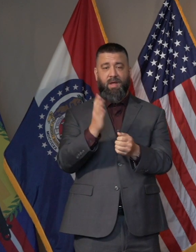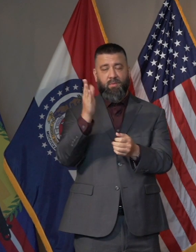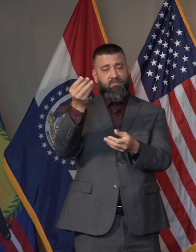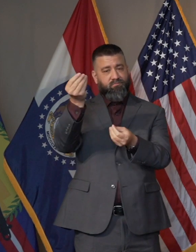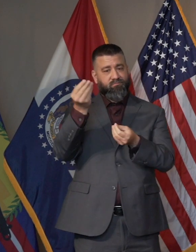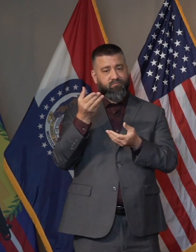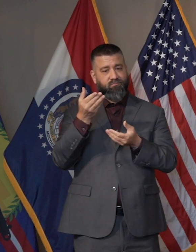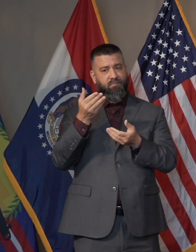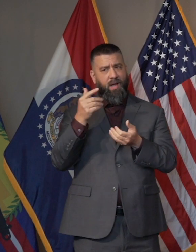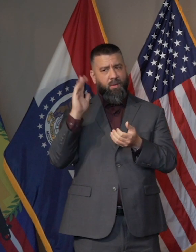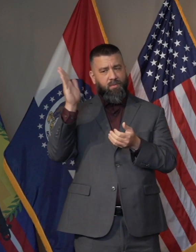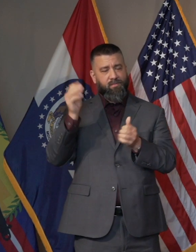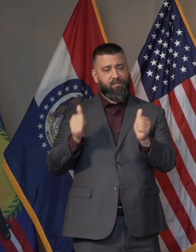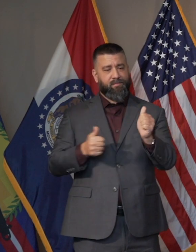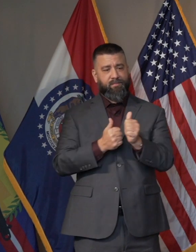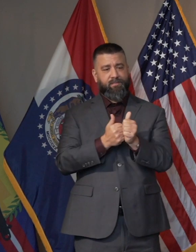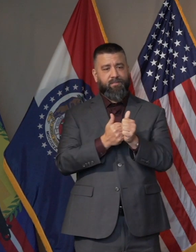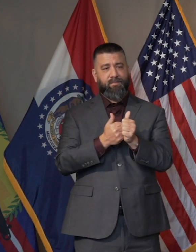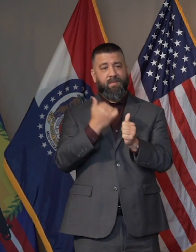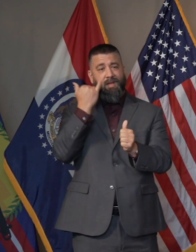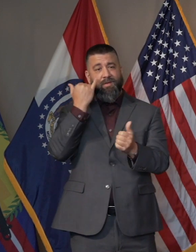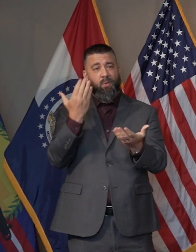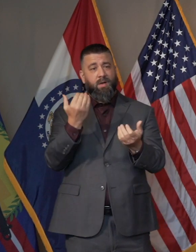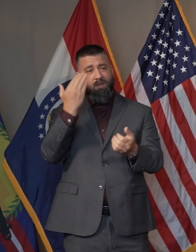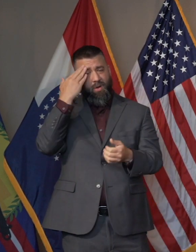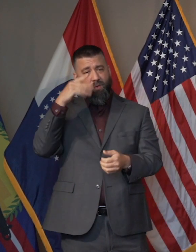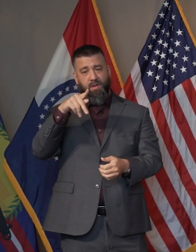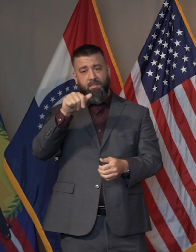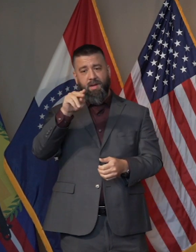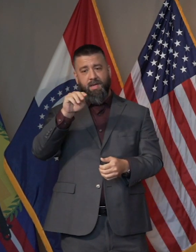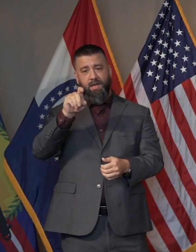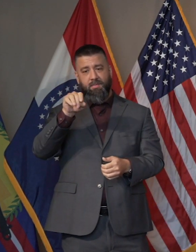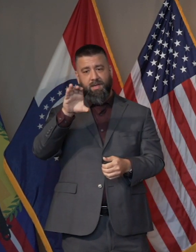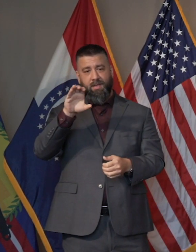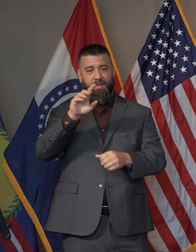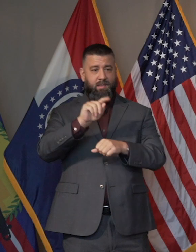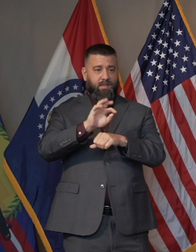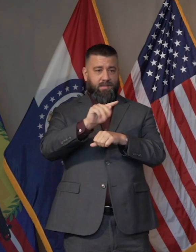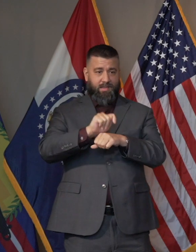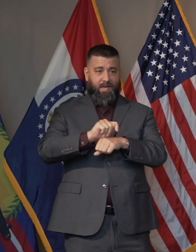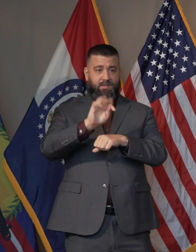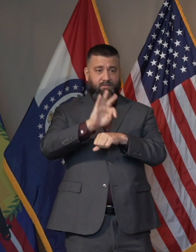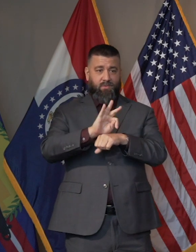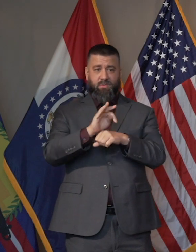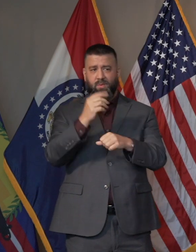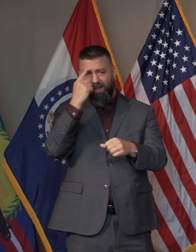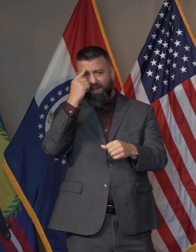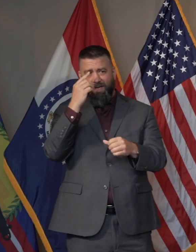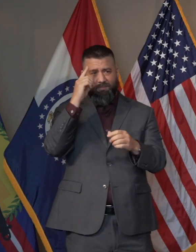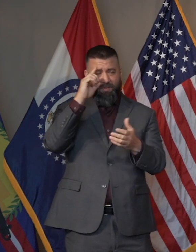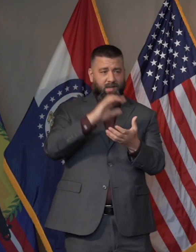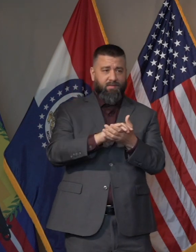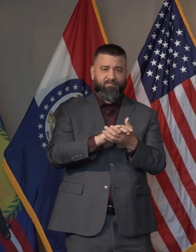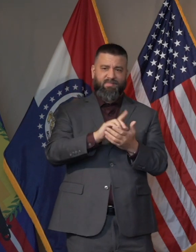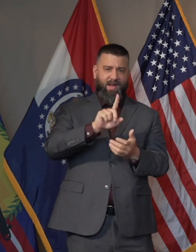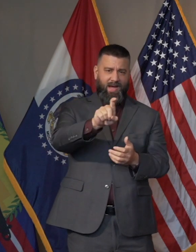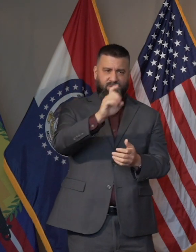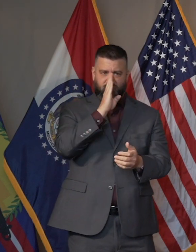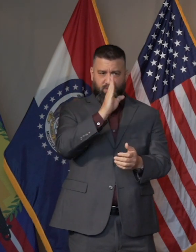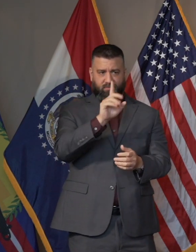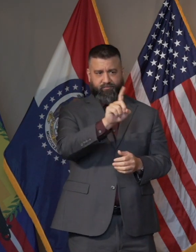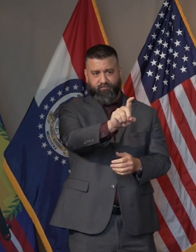would, if you want to know what the Pandemic Task Force believes or thinks, then you should ask them directly.